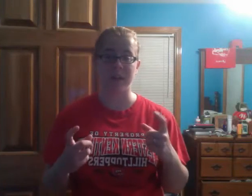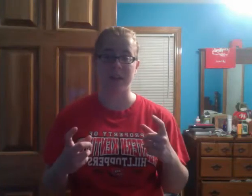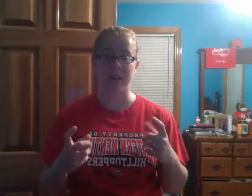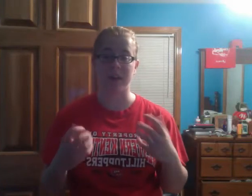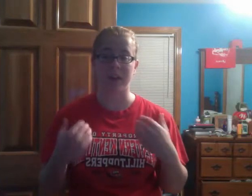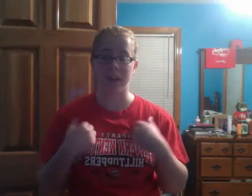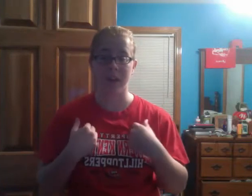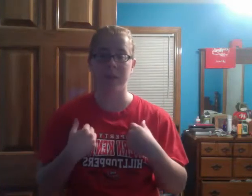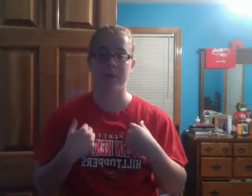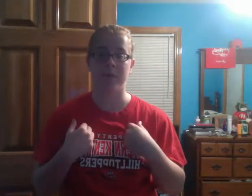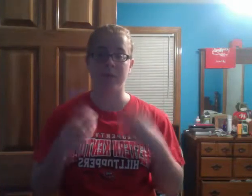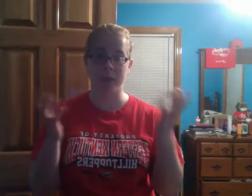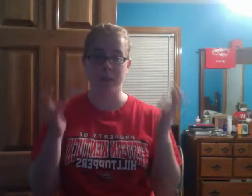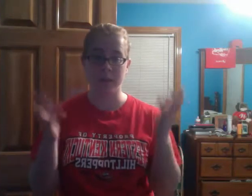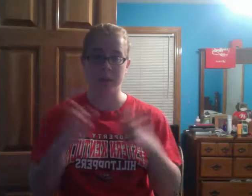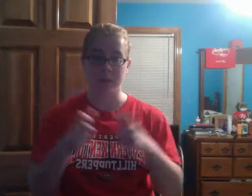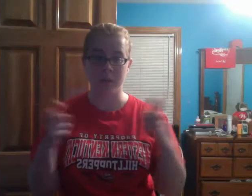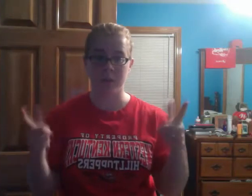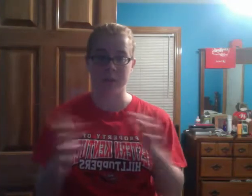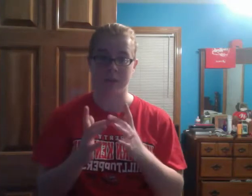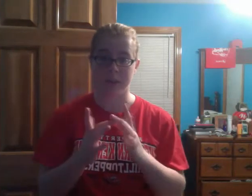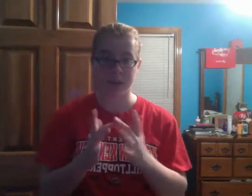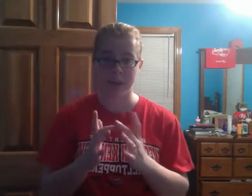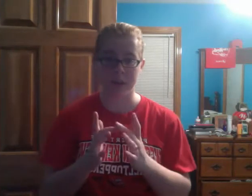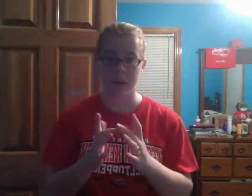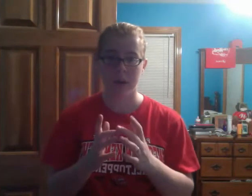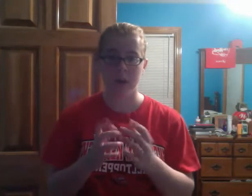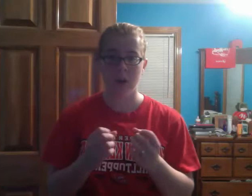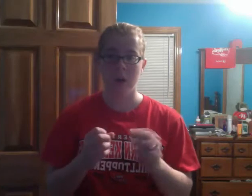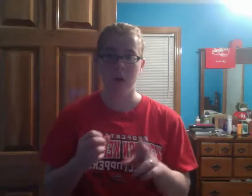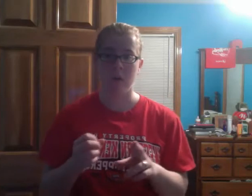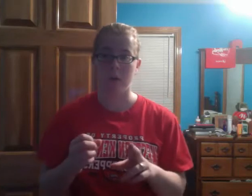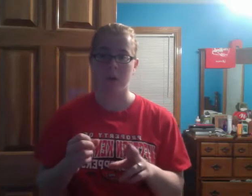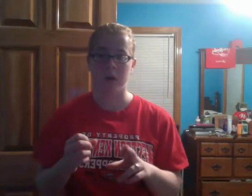expecting to have to discuss so much on the internet or